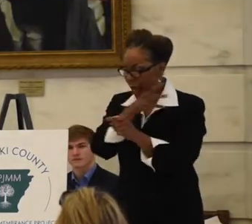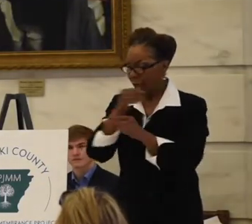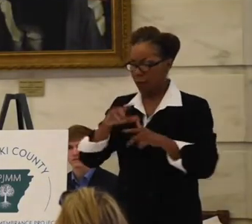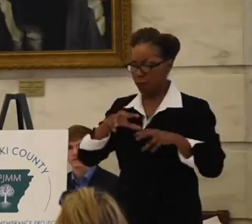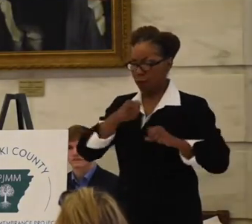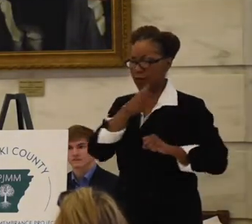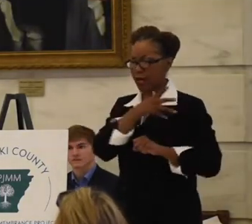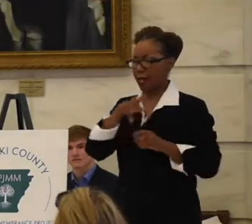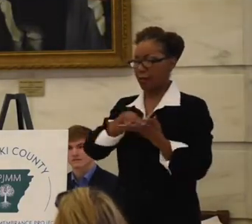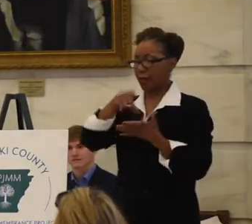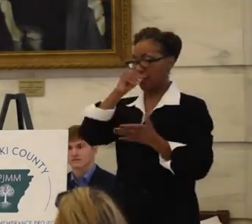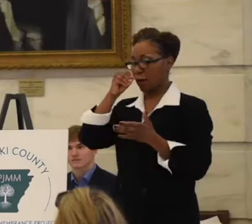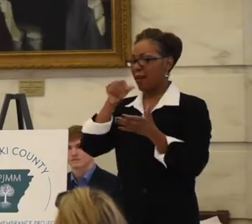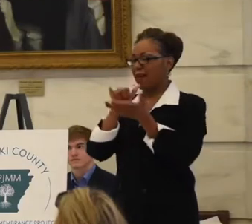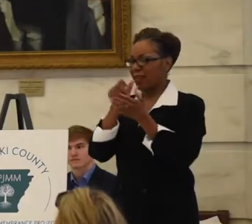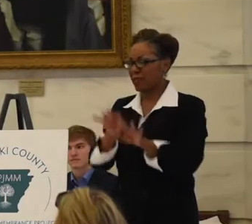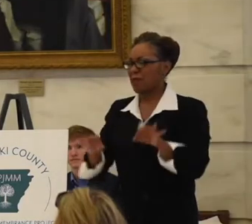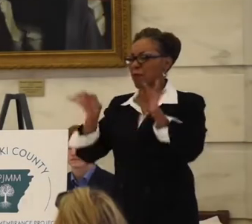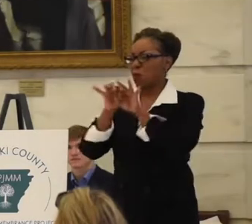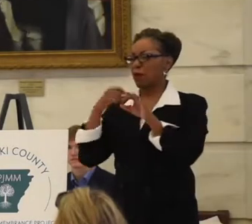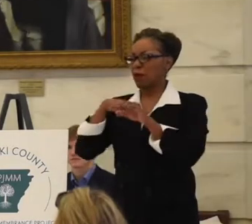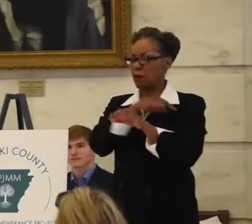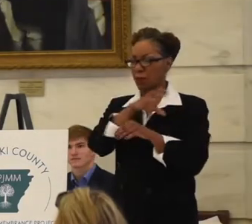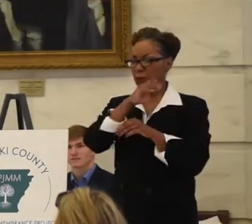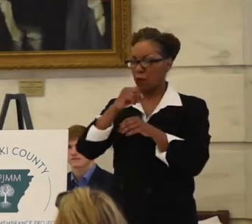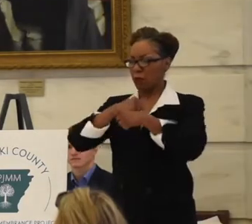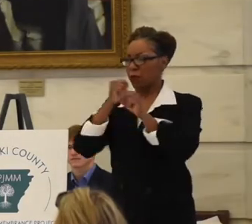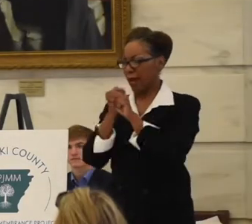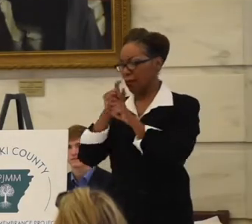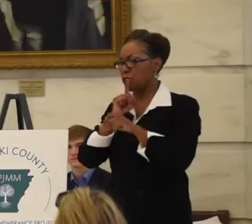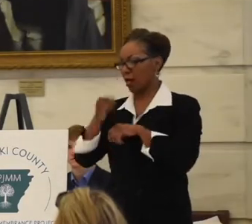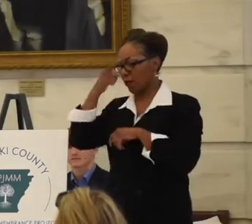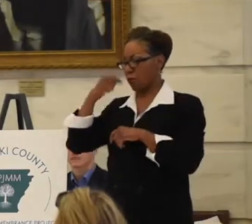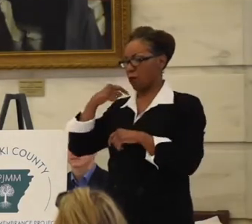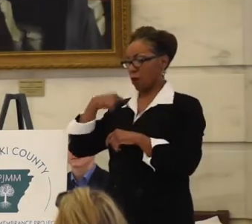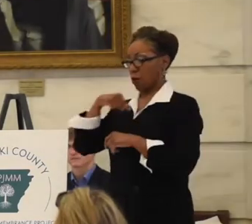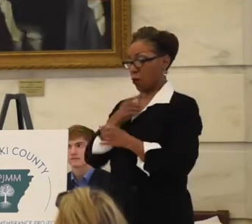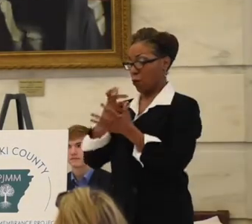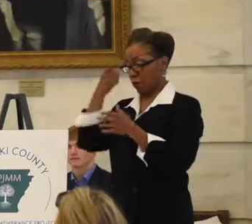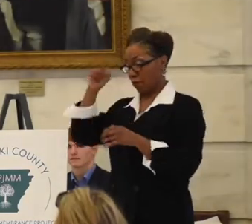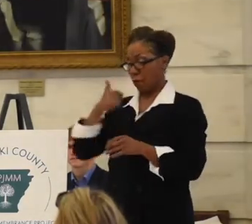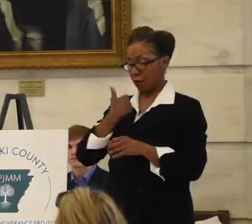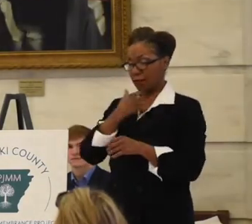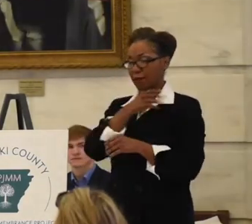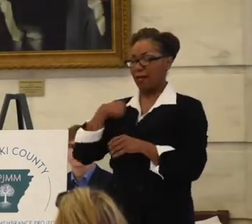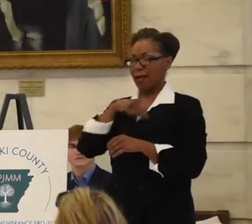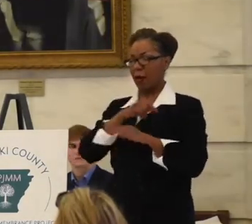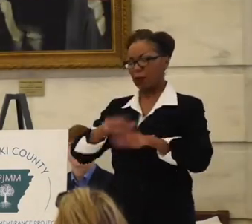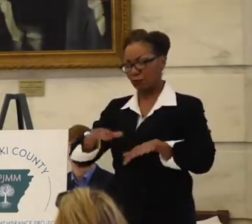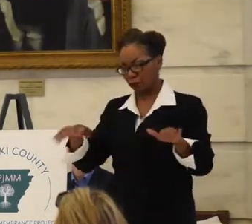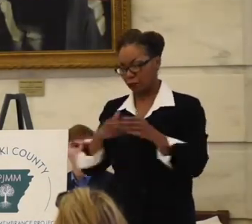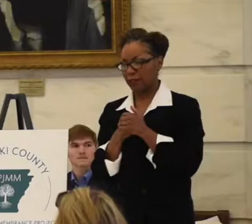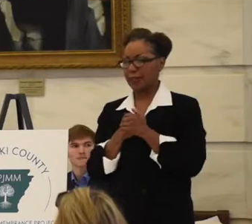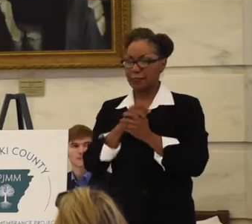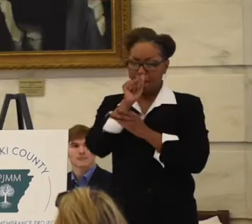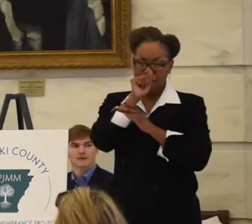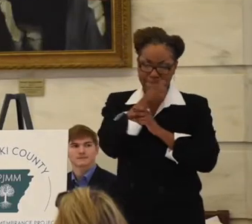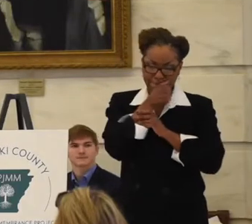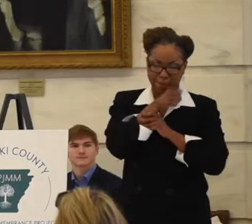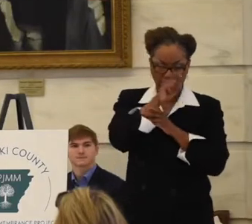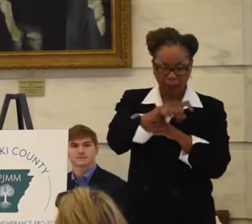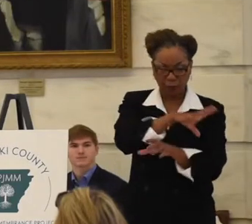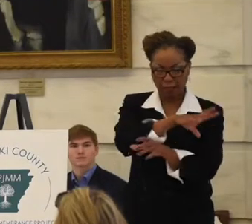for learning are critical to us co-creating the reality we want for ourselves and for our children. Suffering must